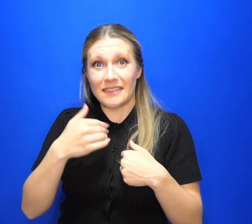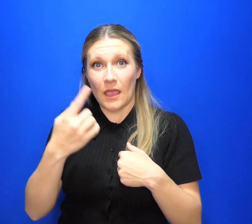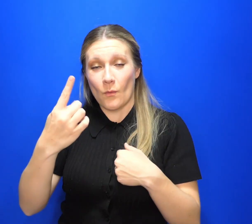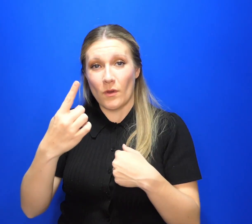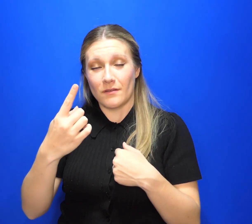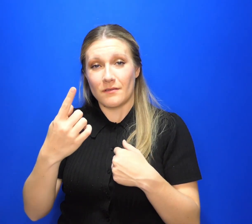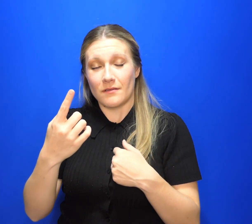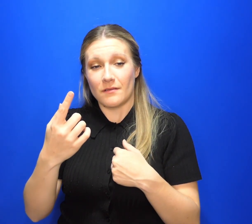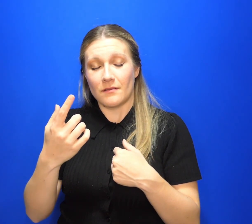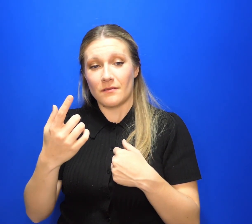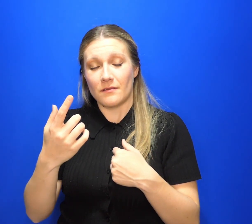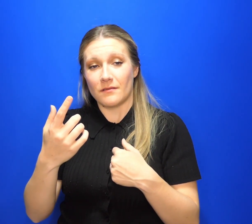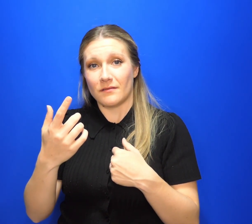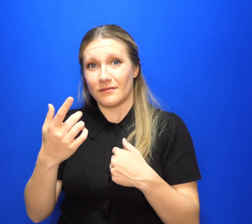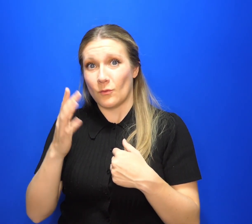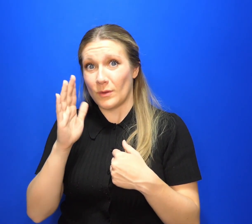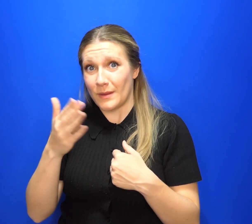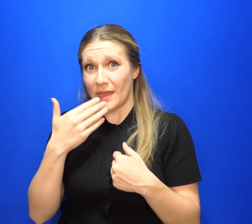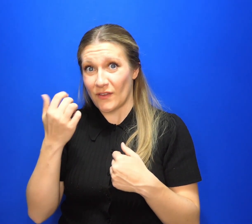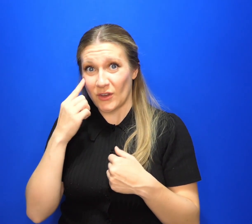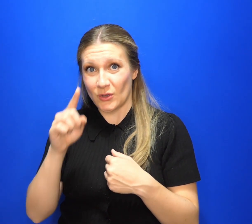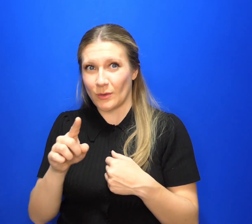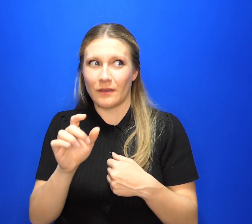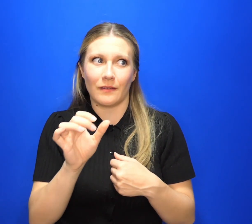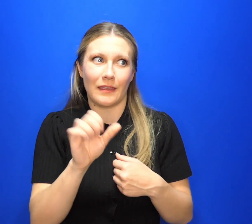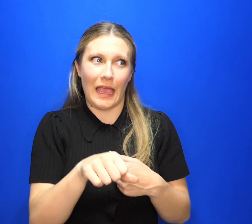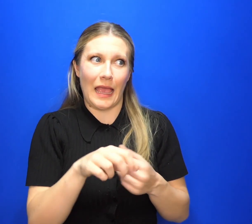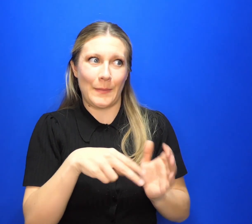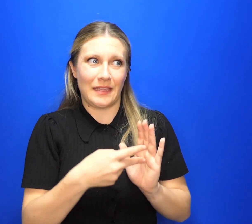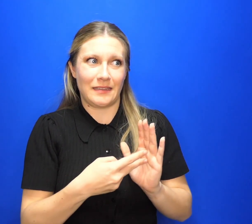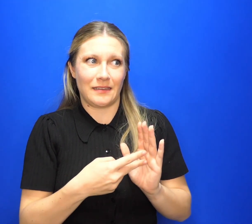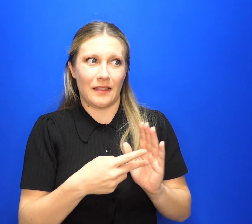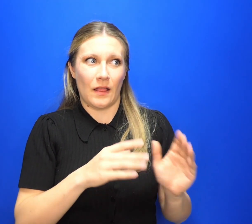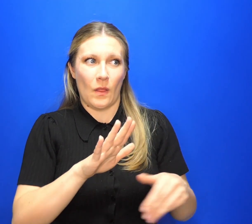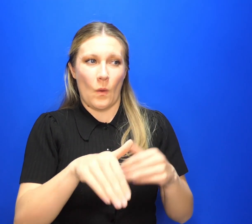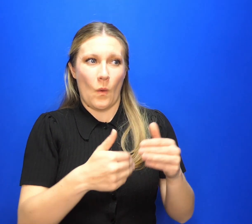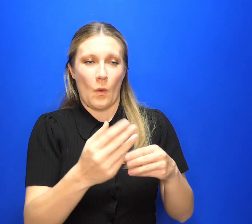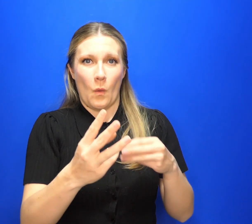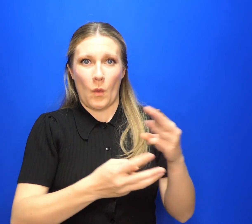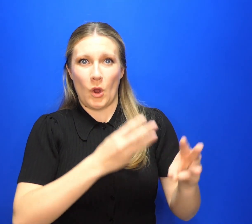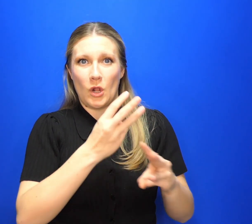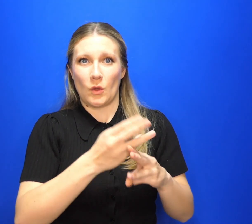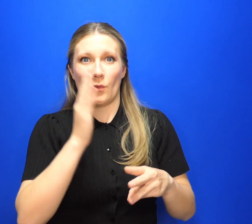Right? I mean, the whole world would just it would just understand. Yeah. It wouldn't be